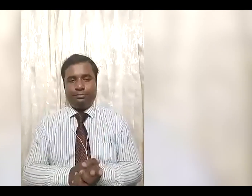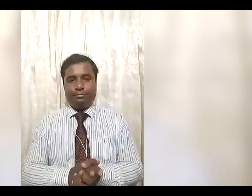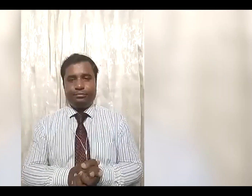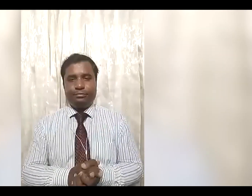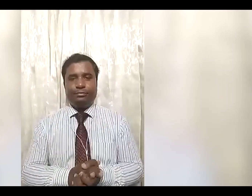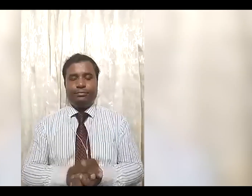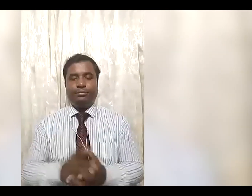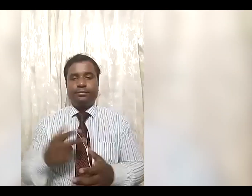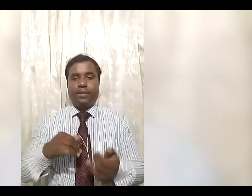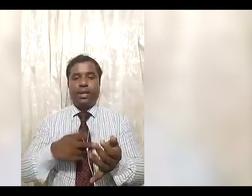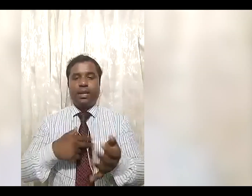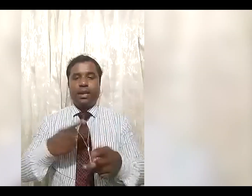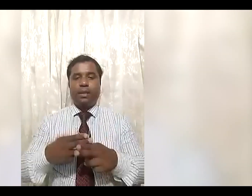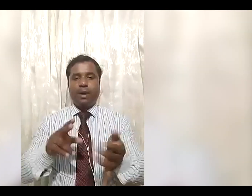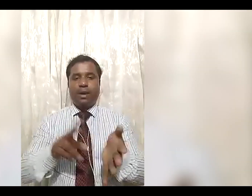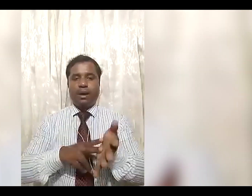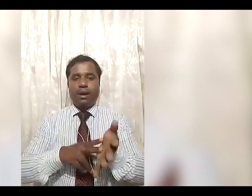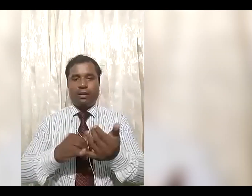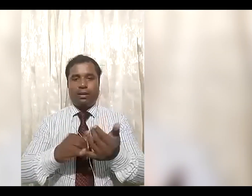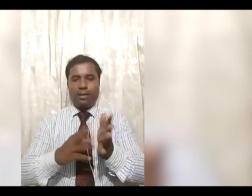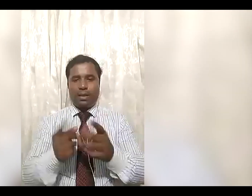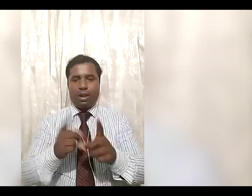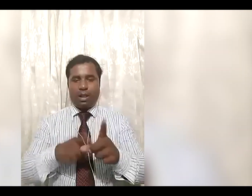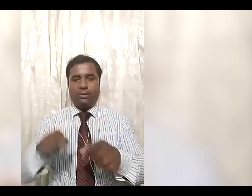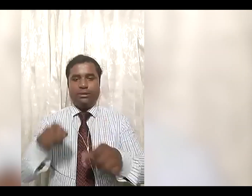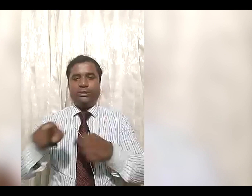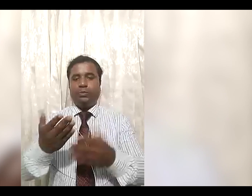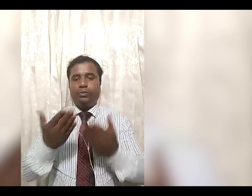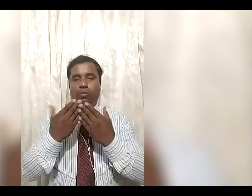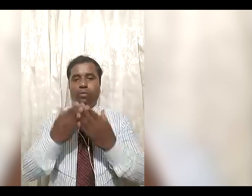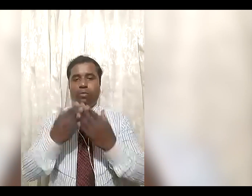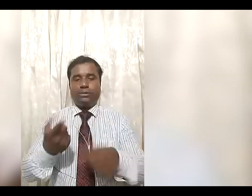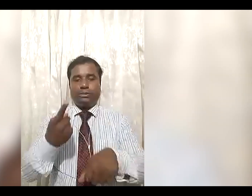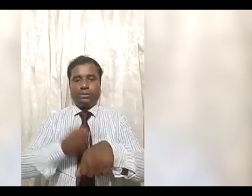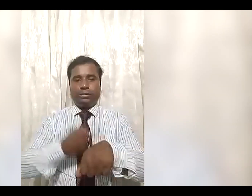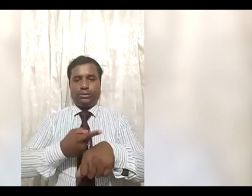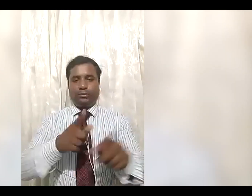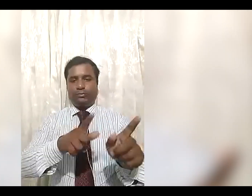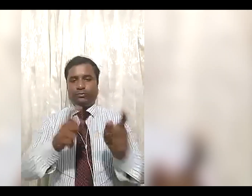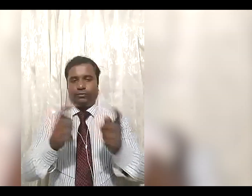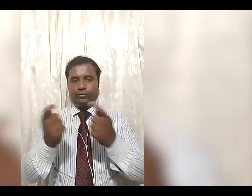Nazmus is a student at Dhaka University and